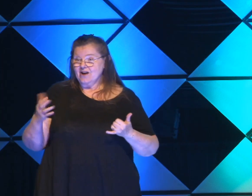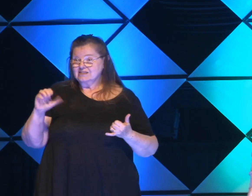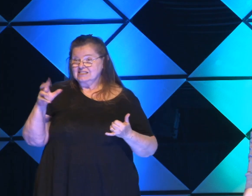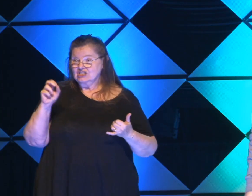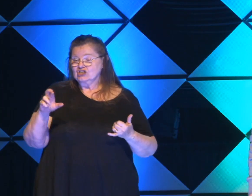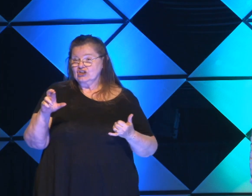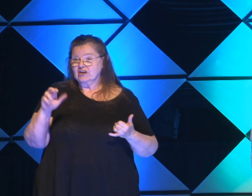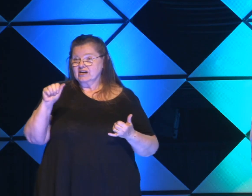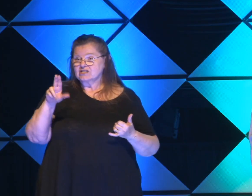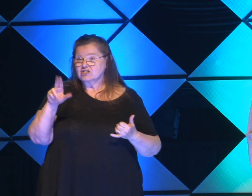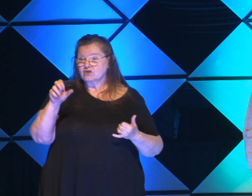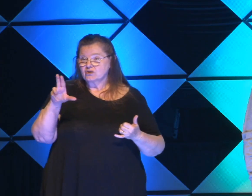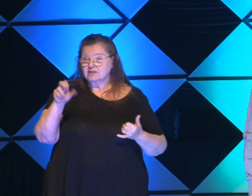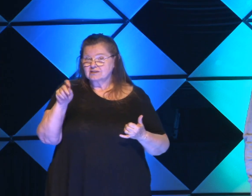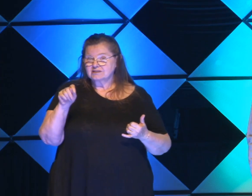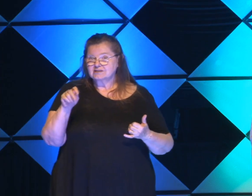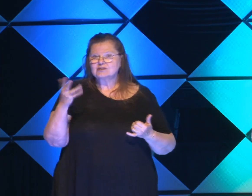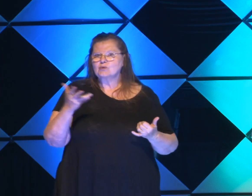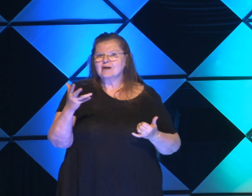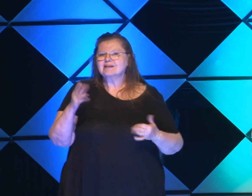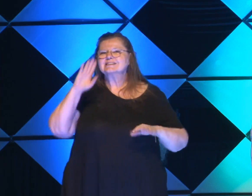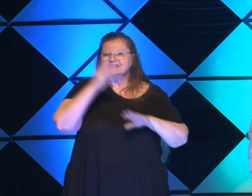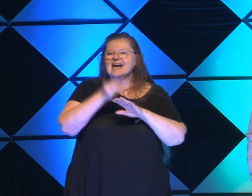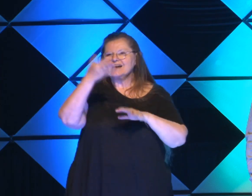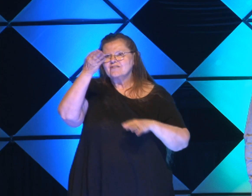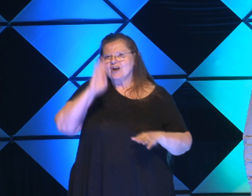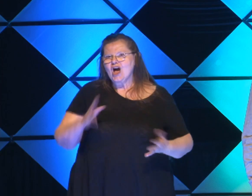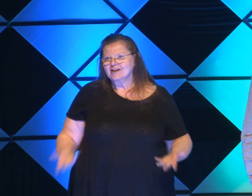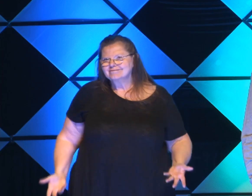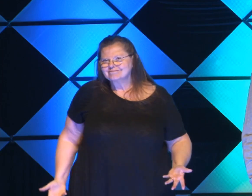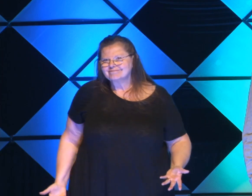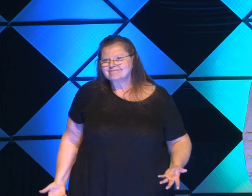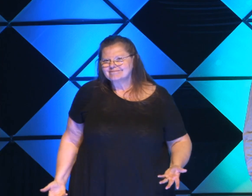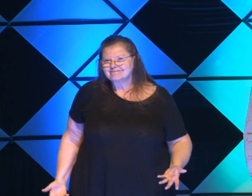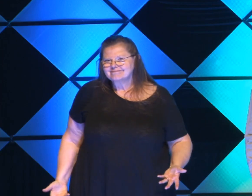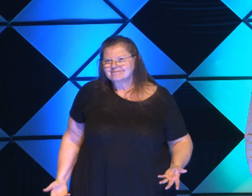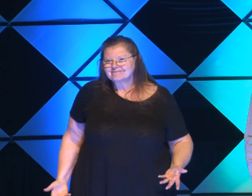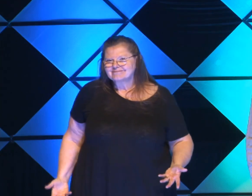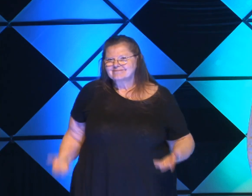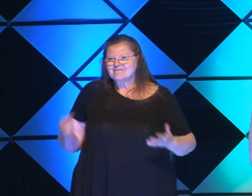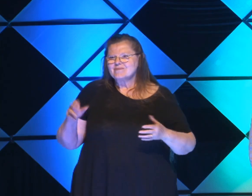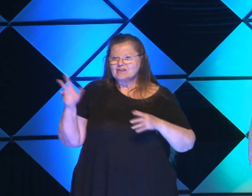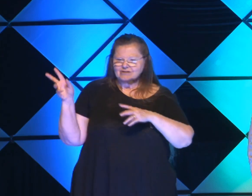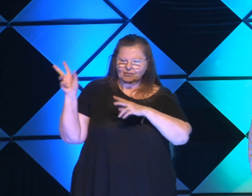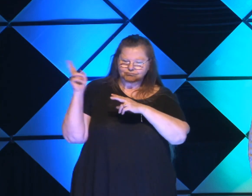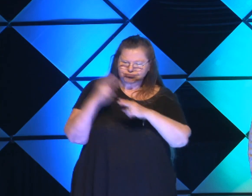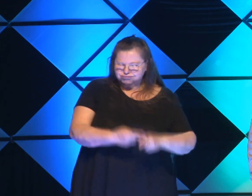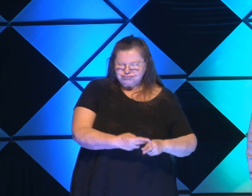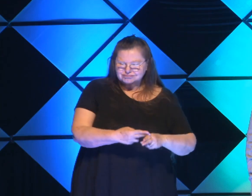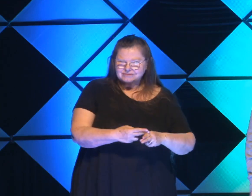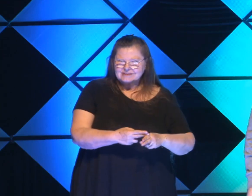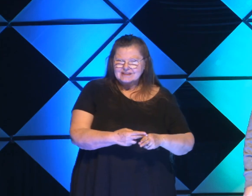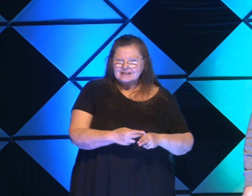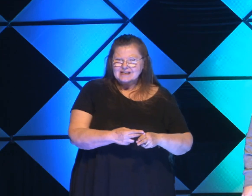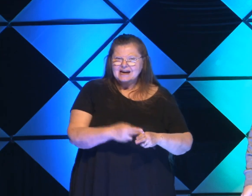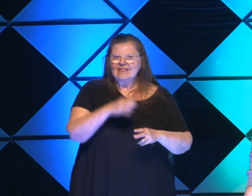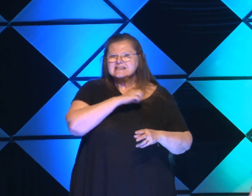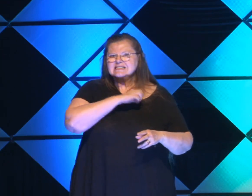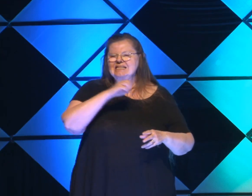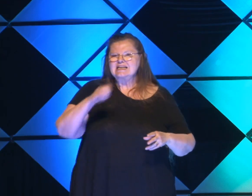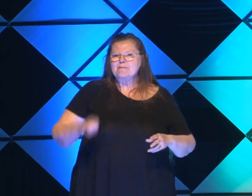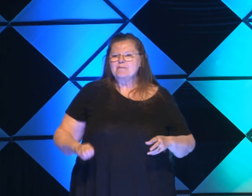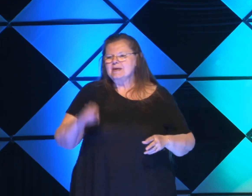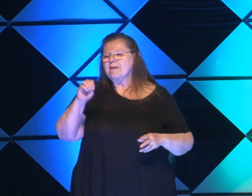Caesar Augustus is what? Son of God. And that begins the imperial